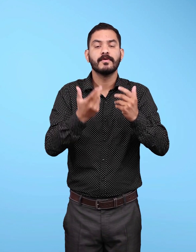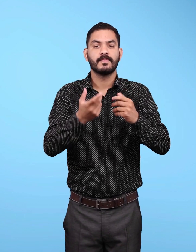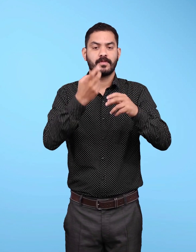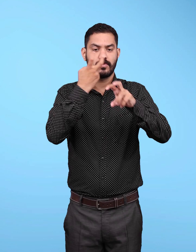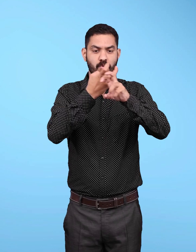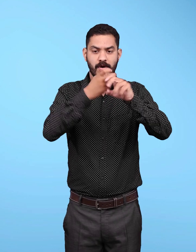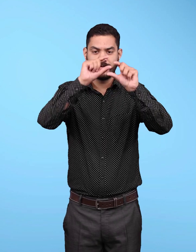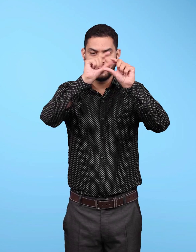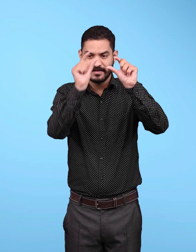in Chapter 4.